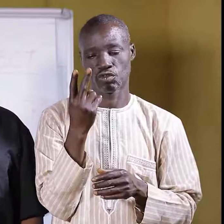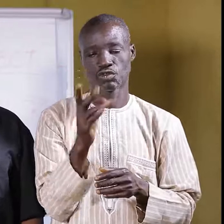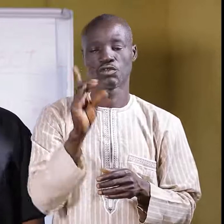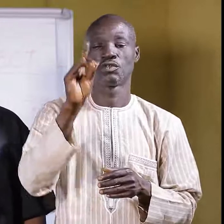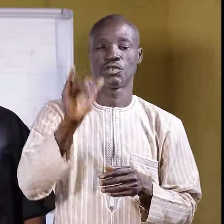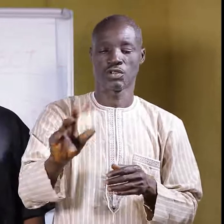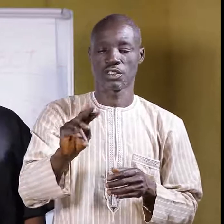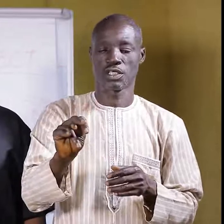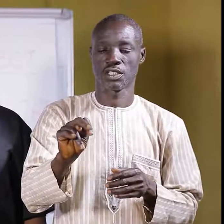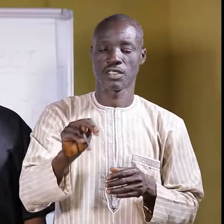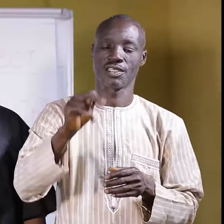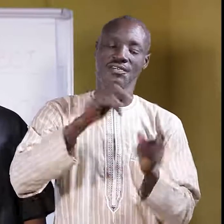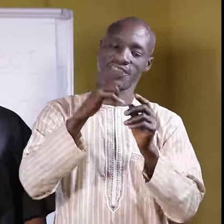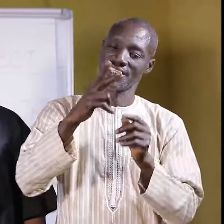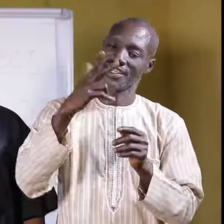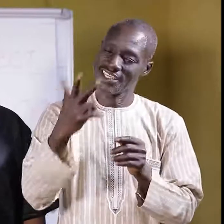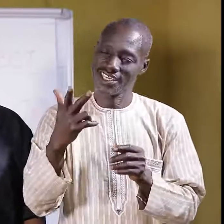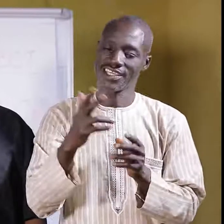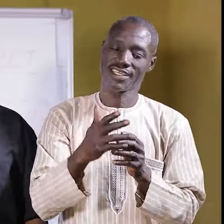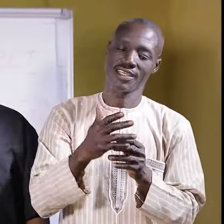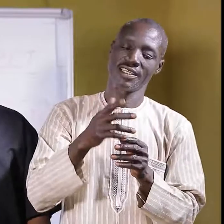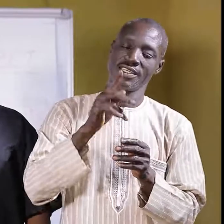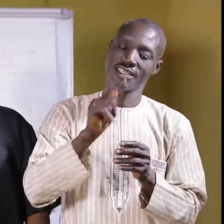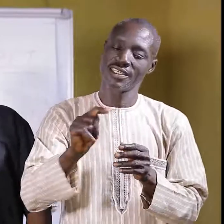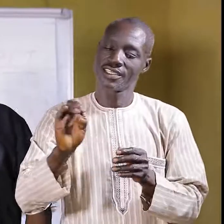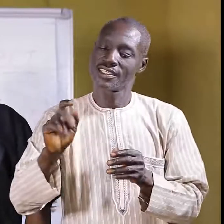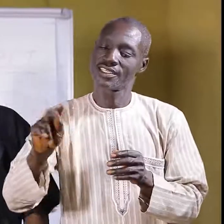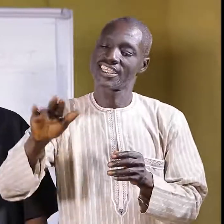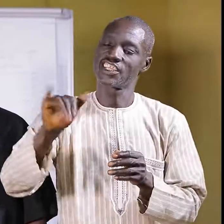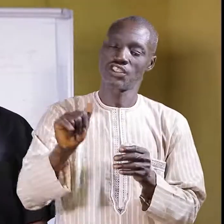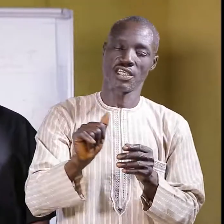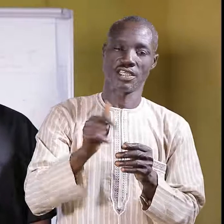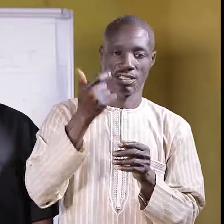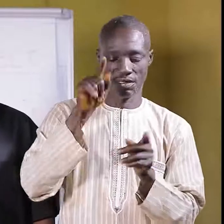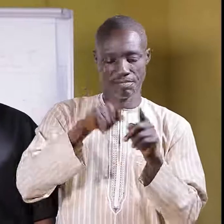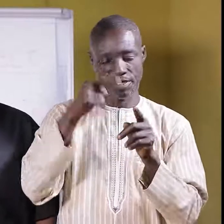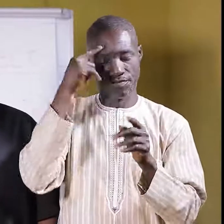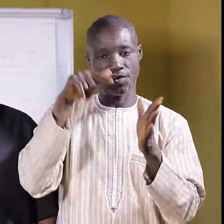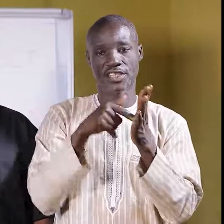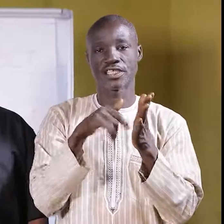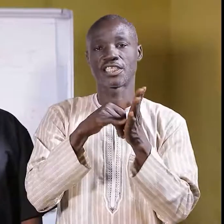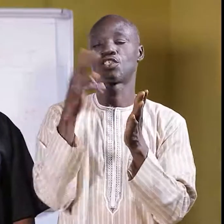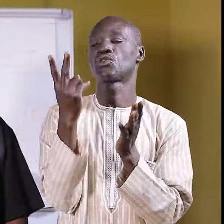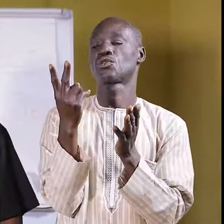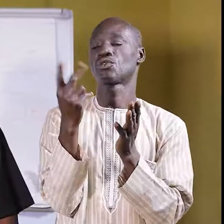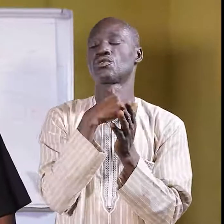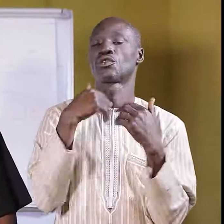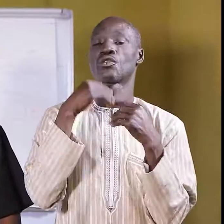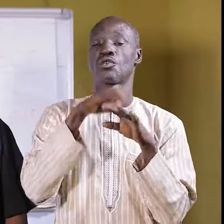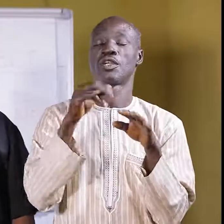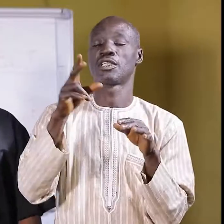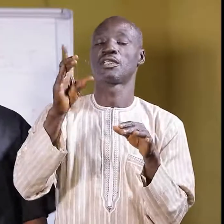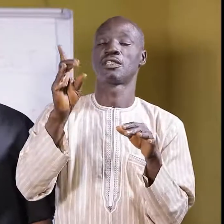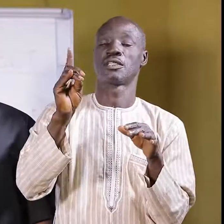If it is 3, we say tri. If it is 4, we say tetra. But for the purpose of this compound, it is 2, so we call it